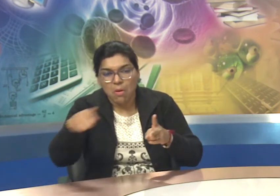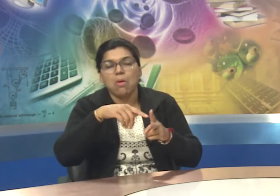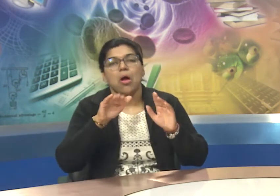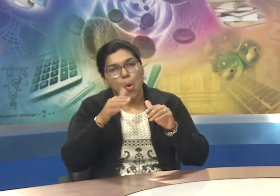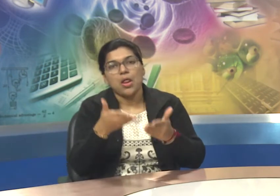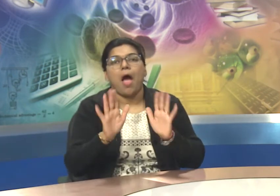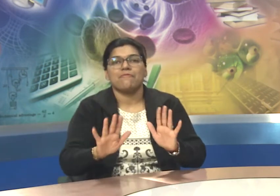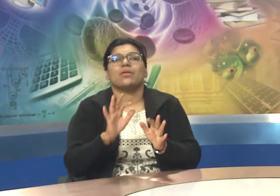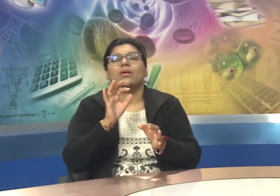bodies.